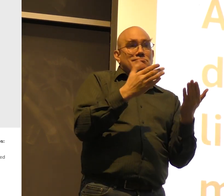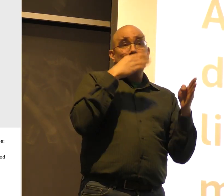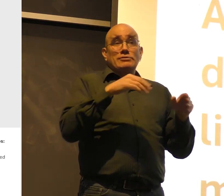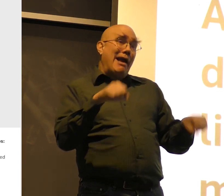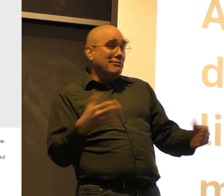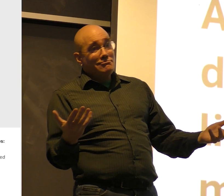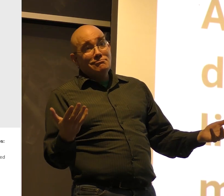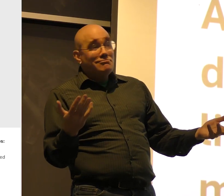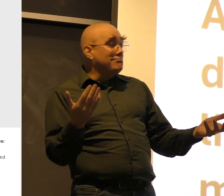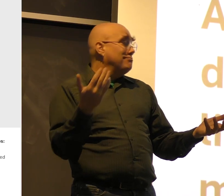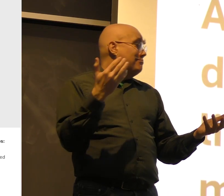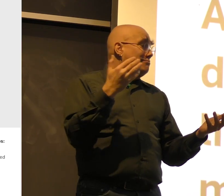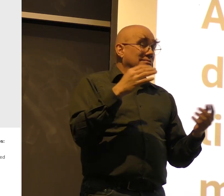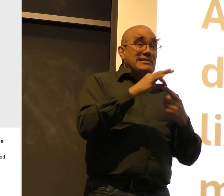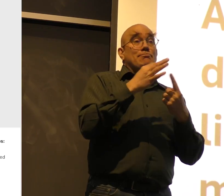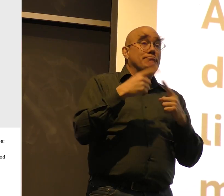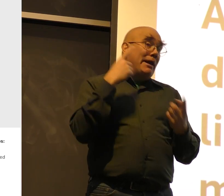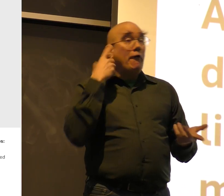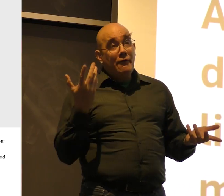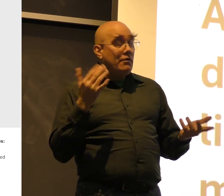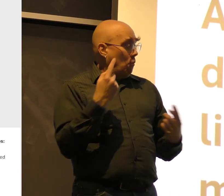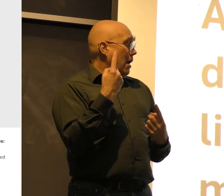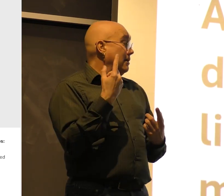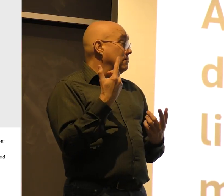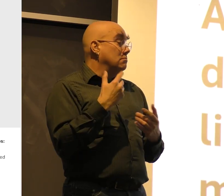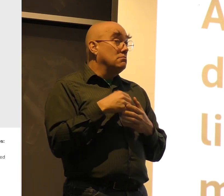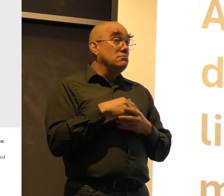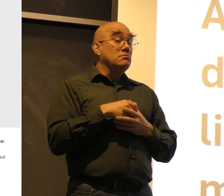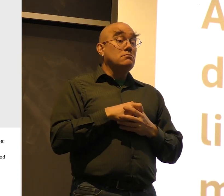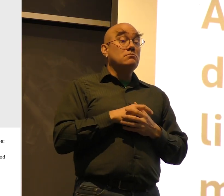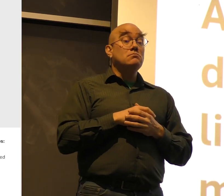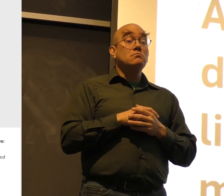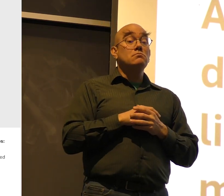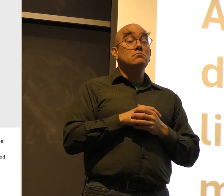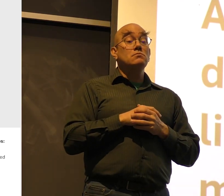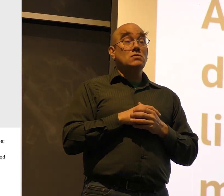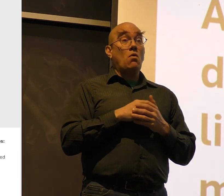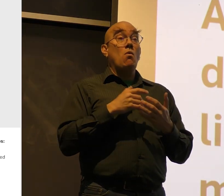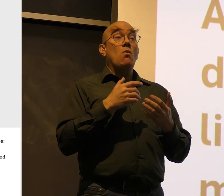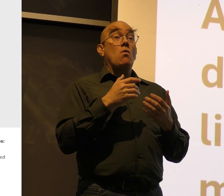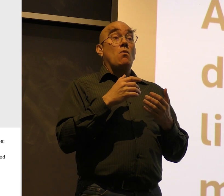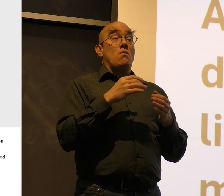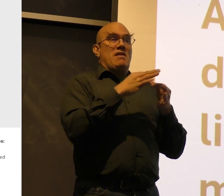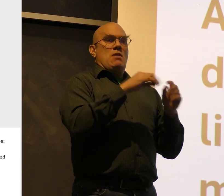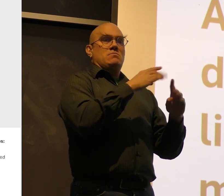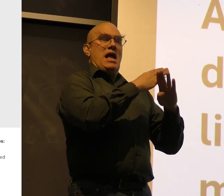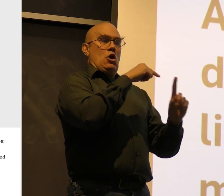I can do anything I can do anything that I want. It's simply a linguistic barrier, right? I can do anything but hear. We've heard that.